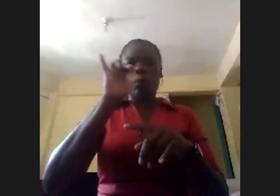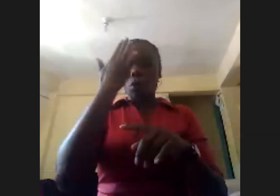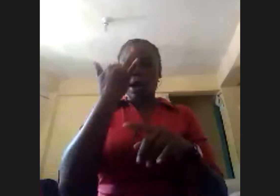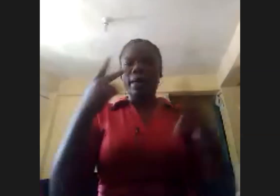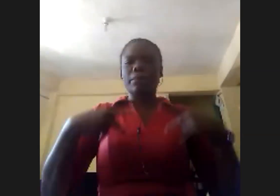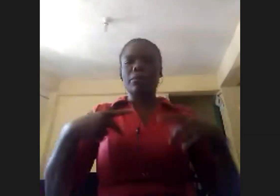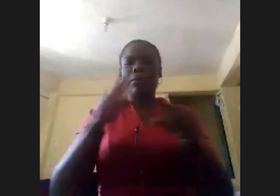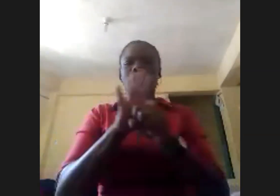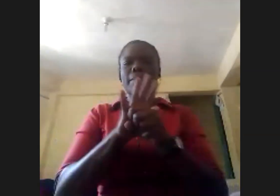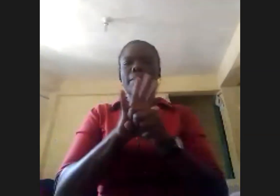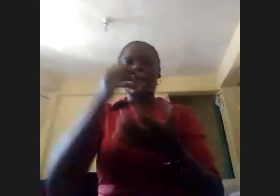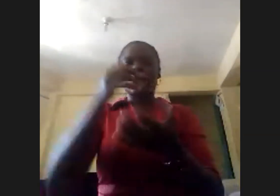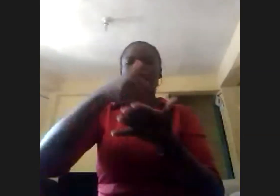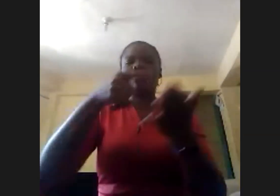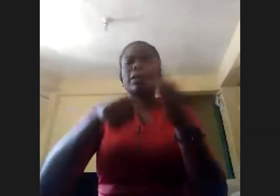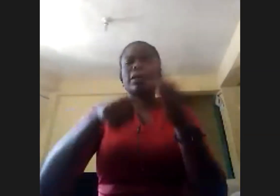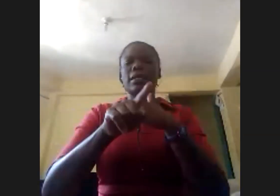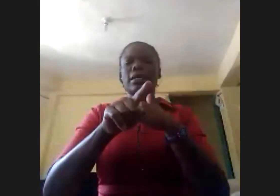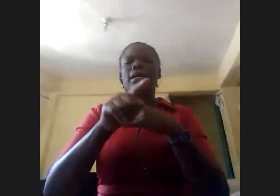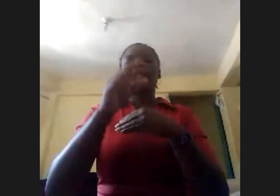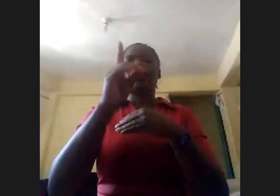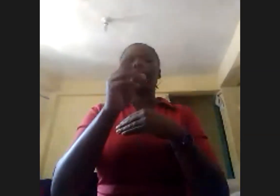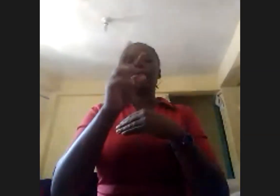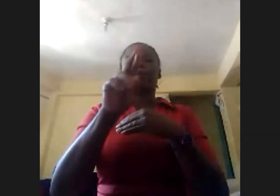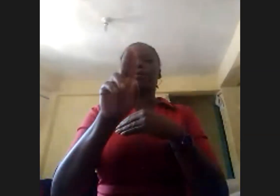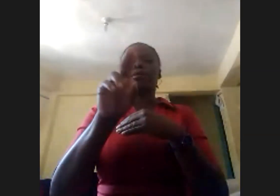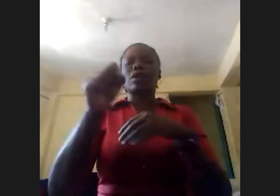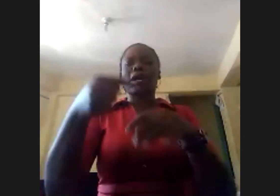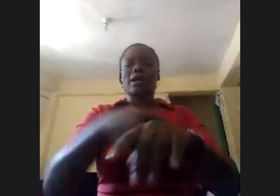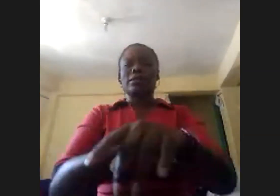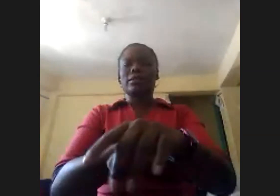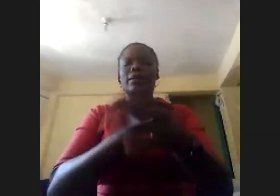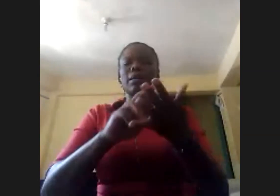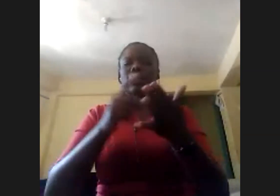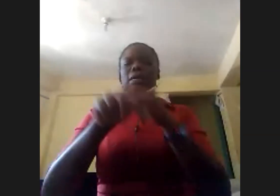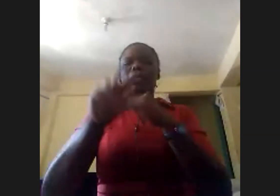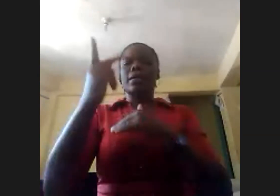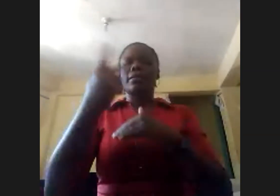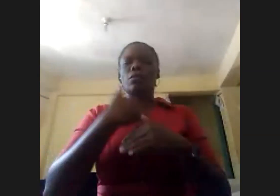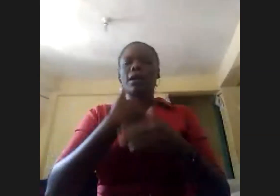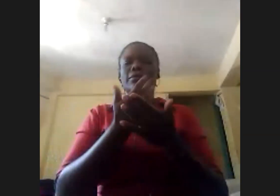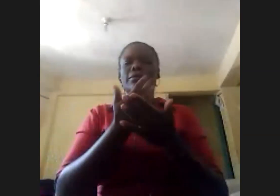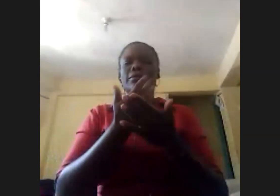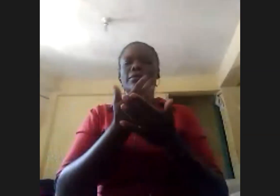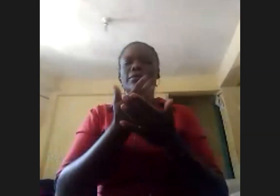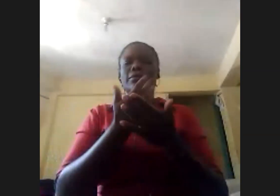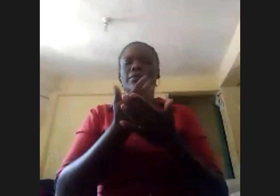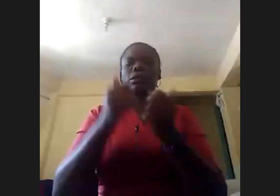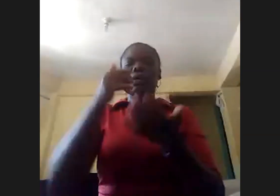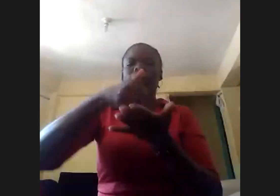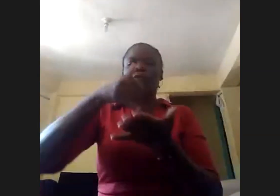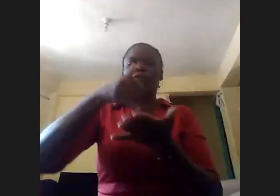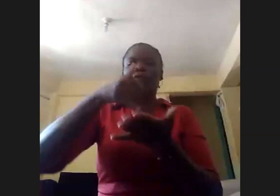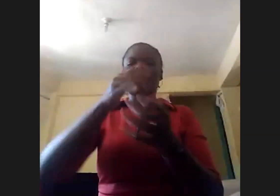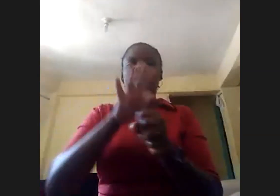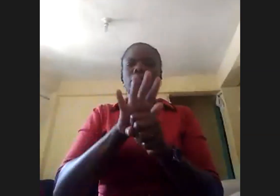So for example, in Kenya, there are drugs that are commonly abused, and I'll just name the main four ones, but